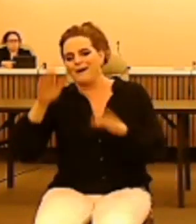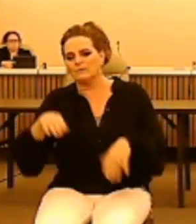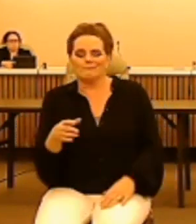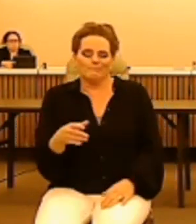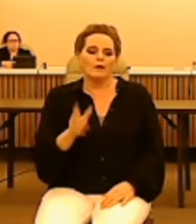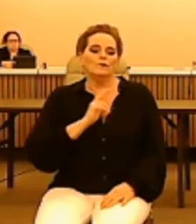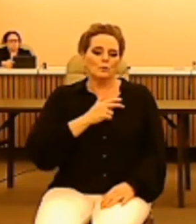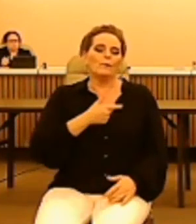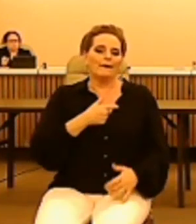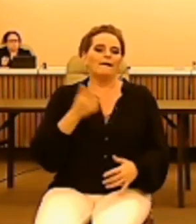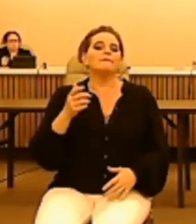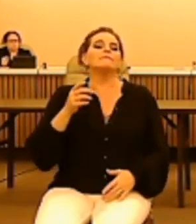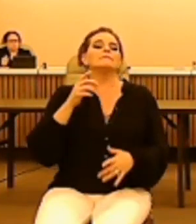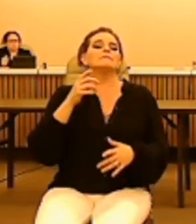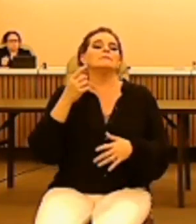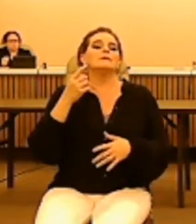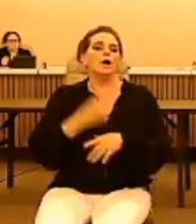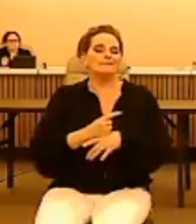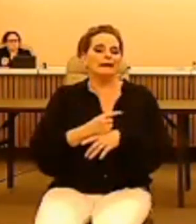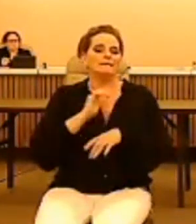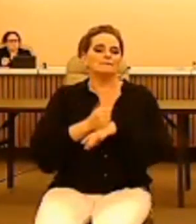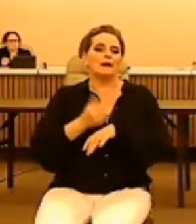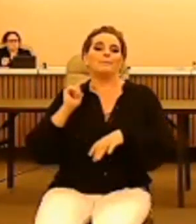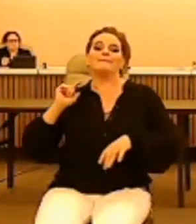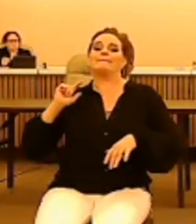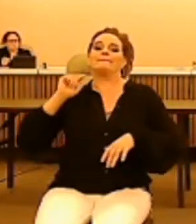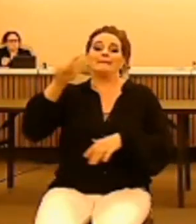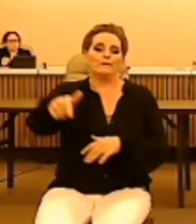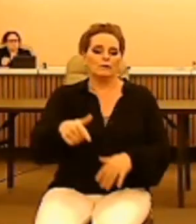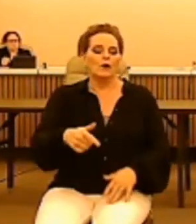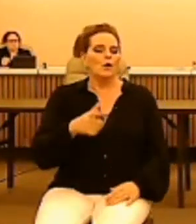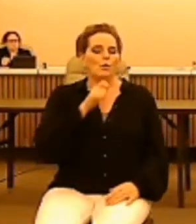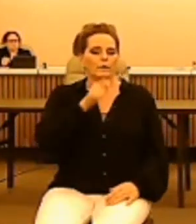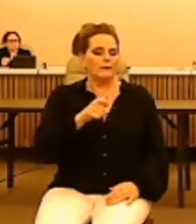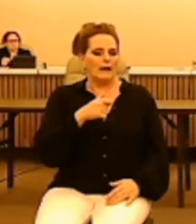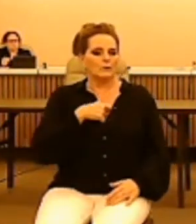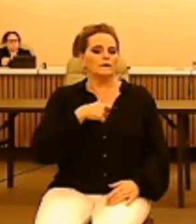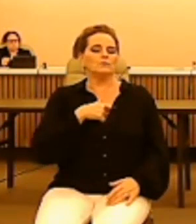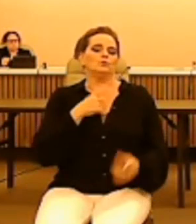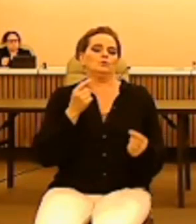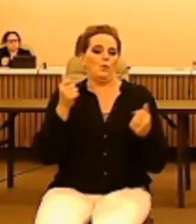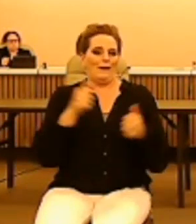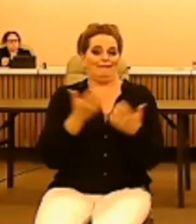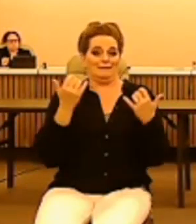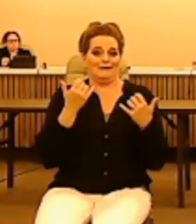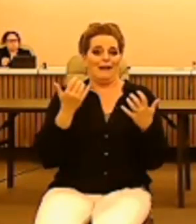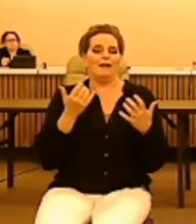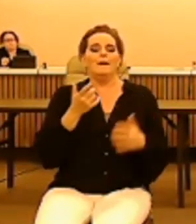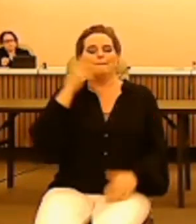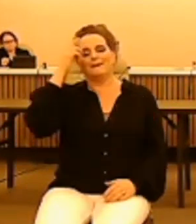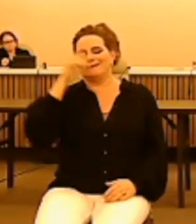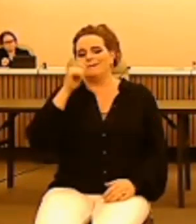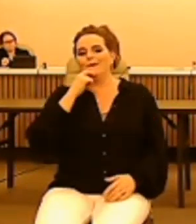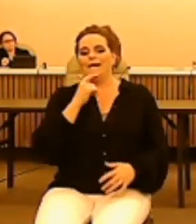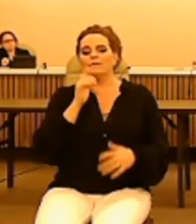to have a future date. We're not actually going to act on this one today because I don't have that future date. So